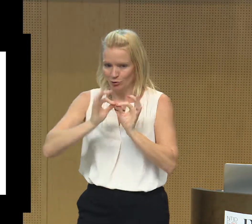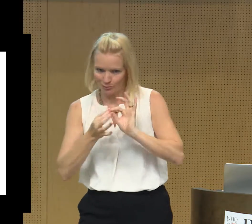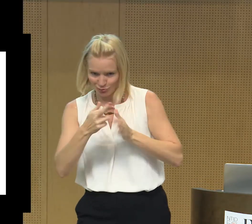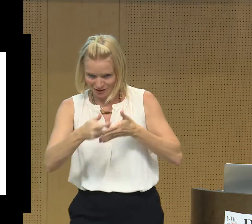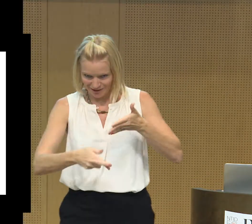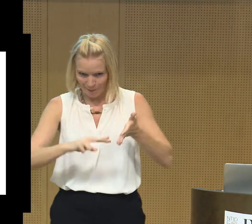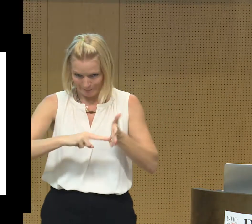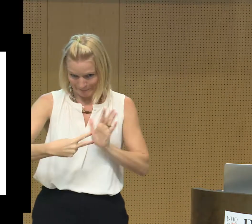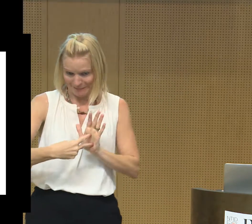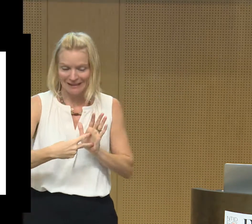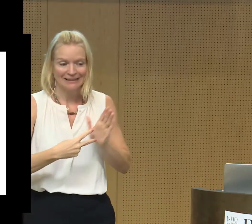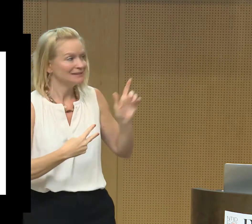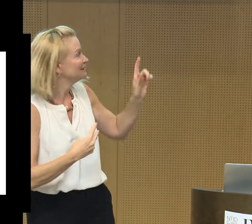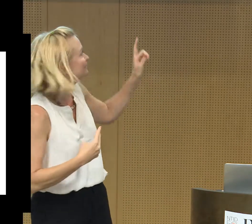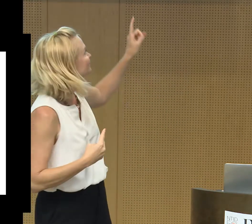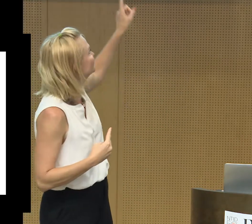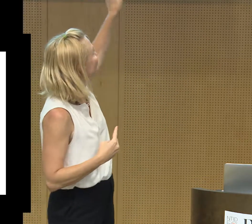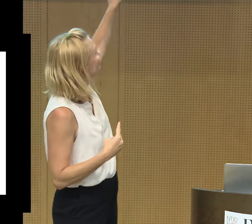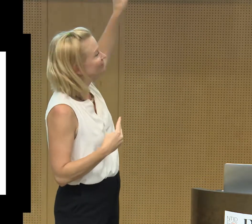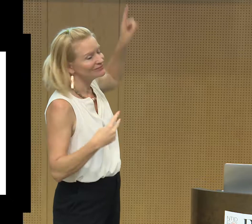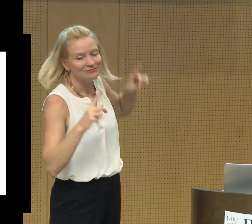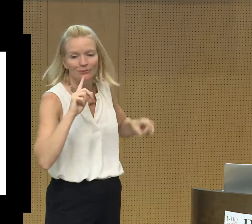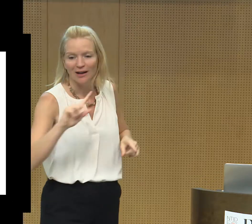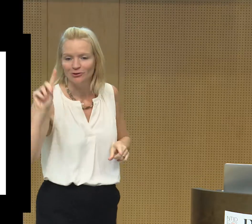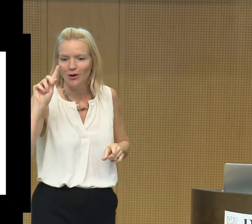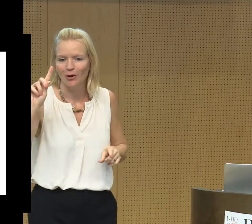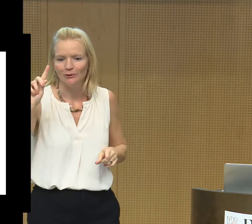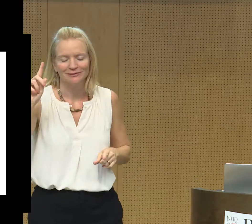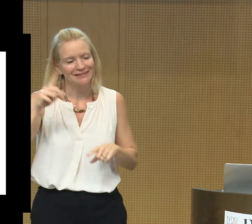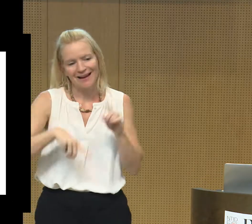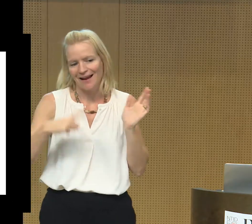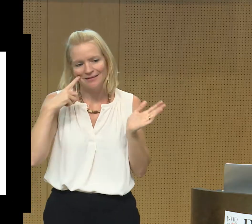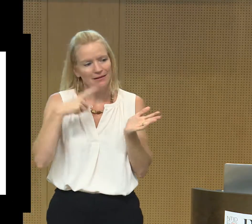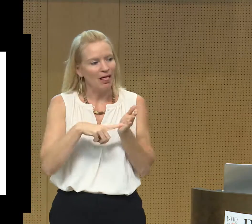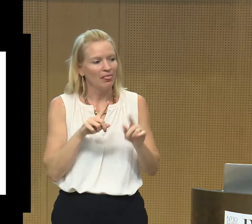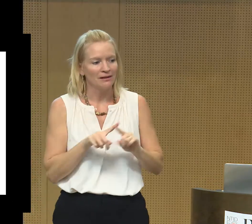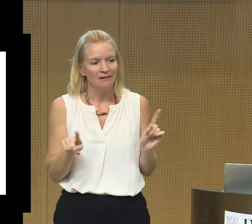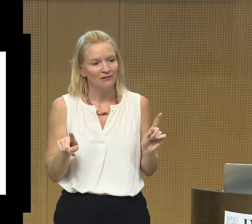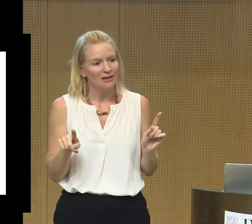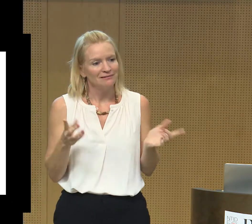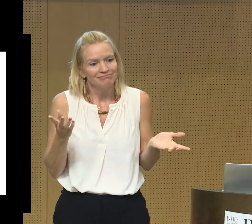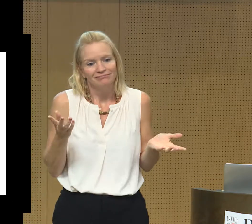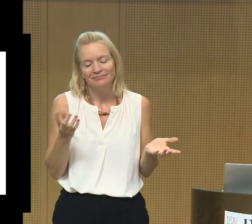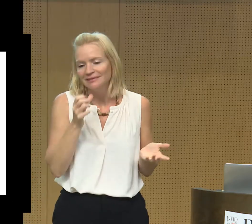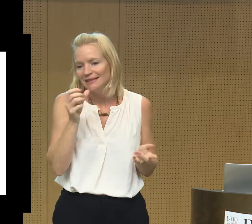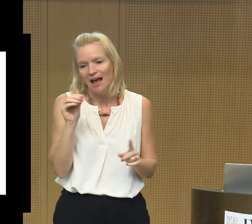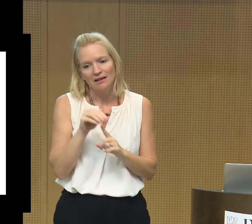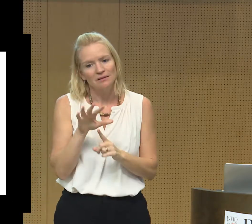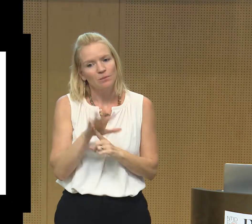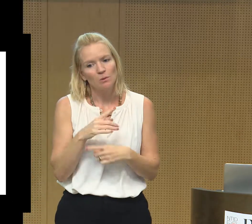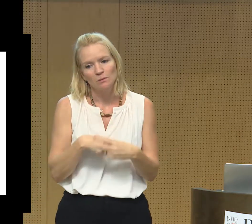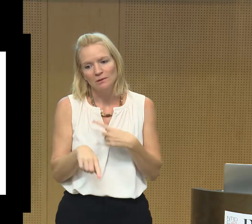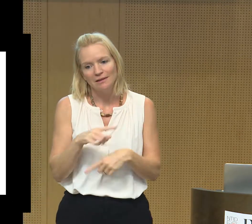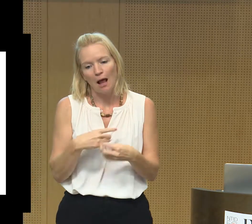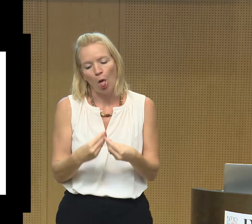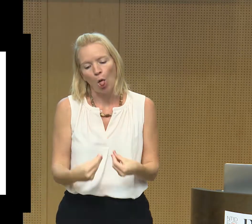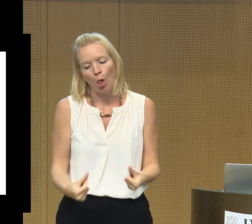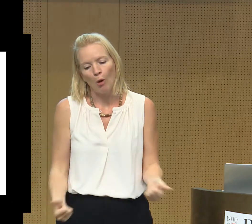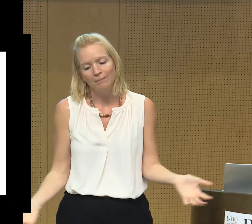And when they're one, they don't have that preference anymore. They can't tell the difference. So if they're not exposed